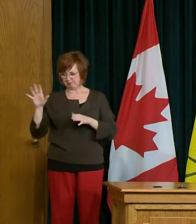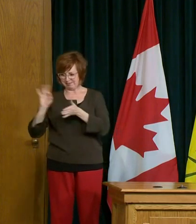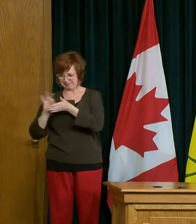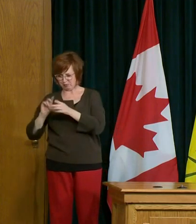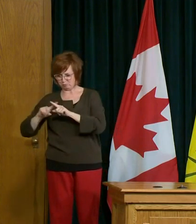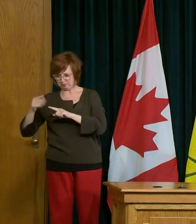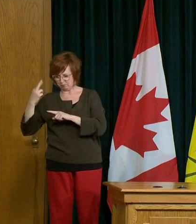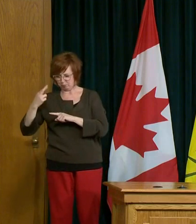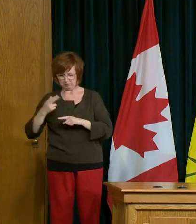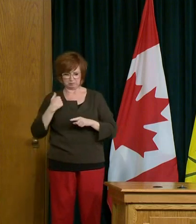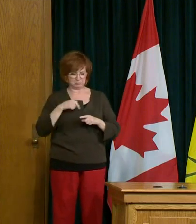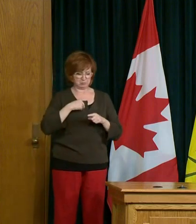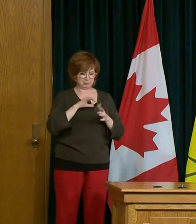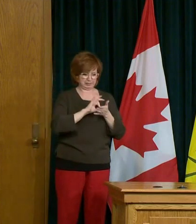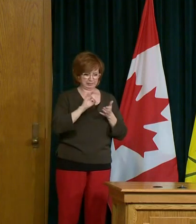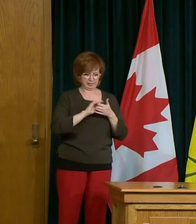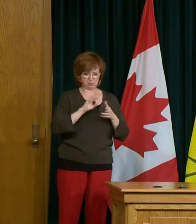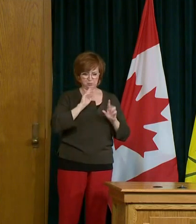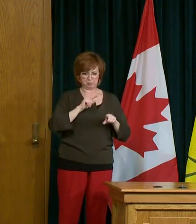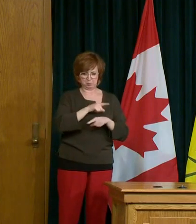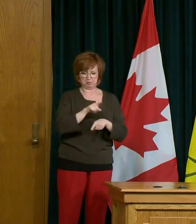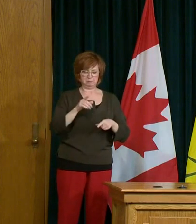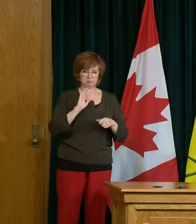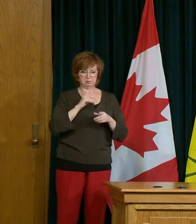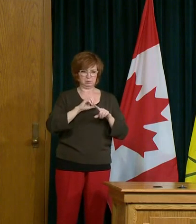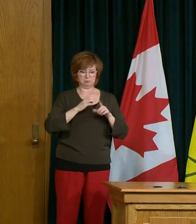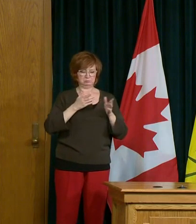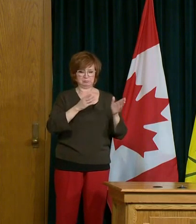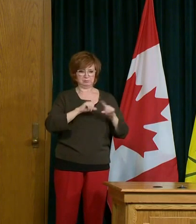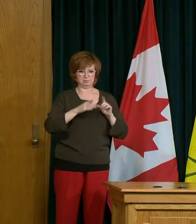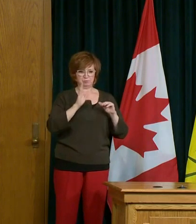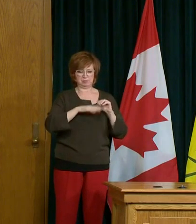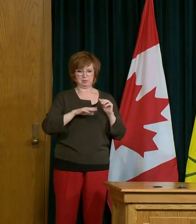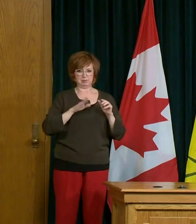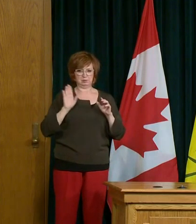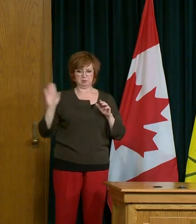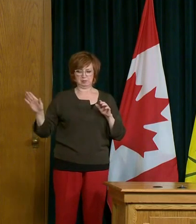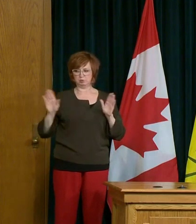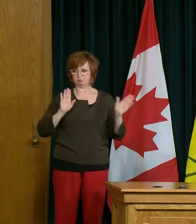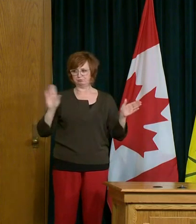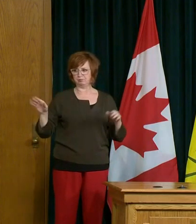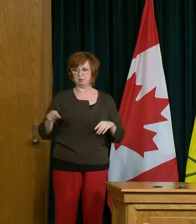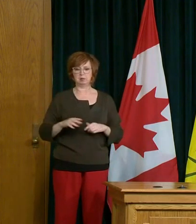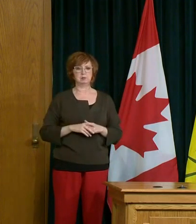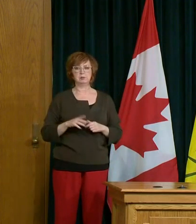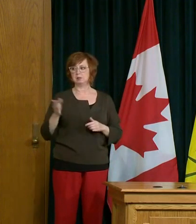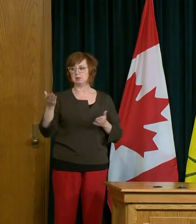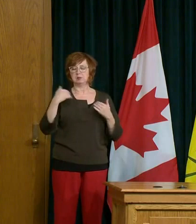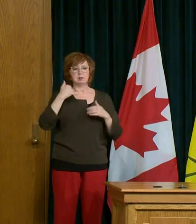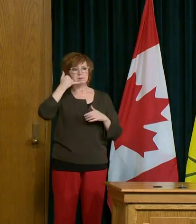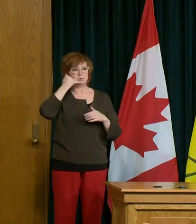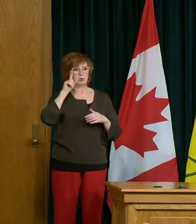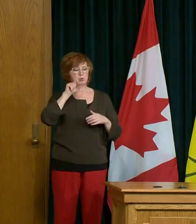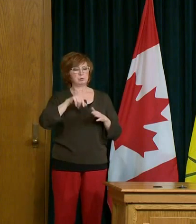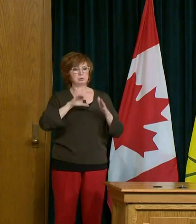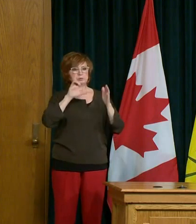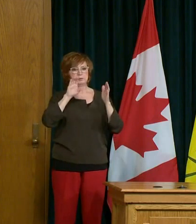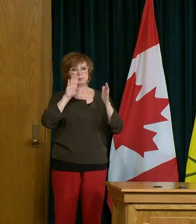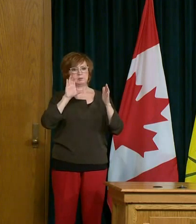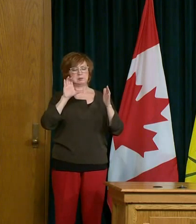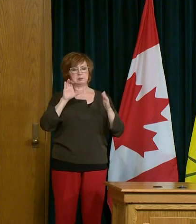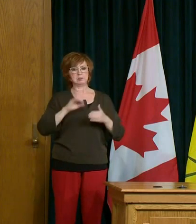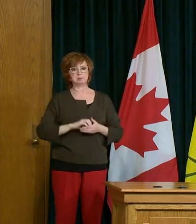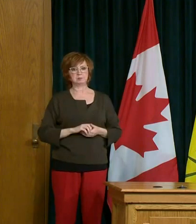we count and report in the ministry. We'll take our next question from the phone line, operator. We have Alicia Bridges with CBC.